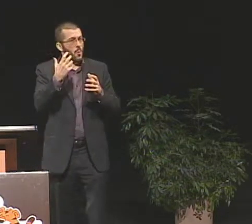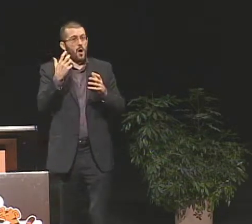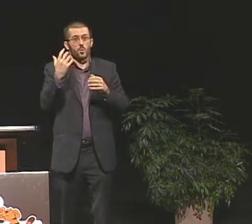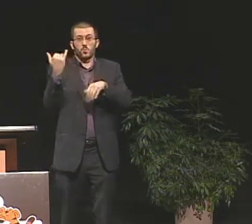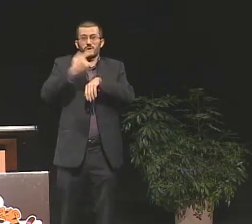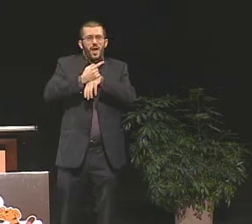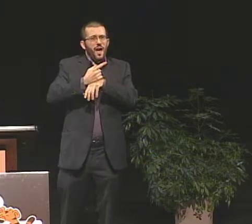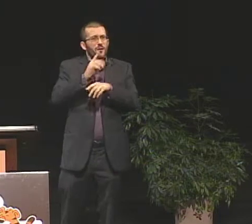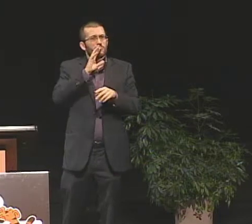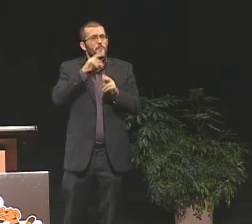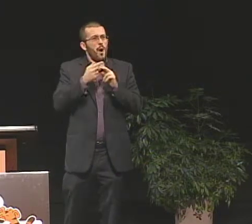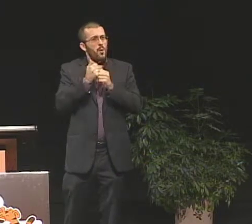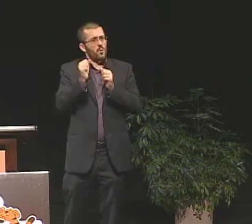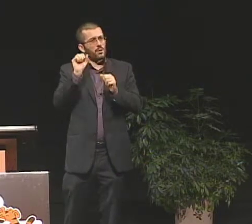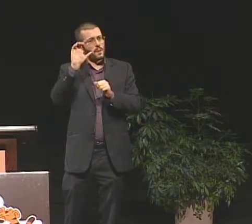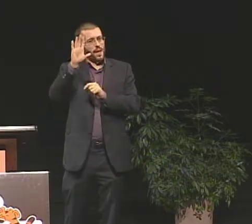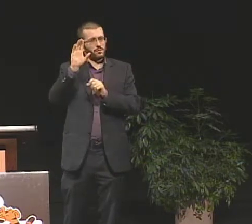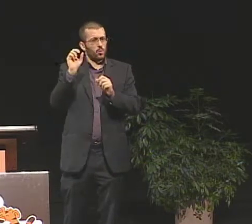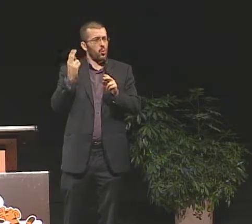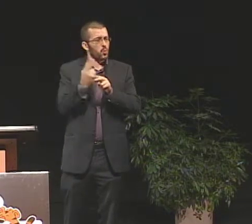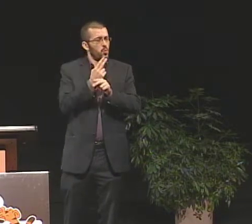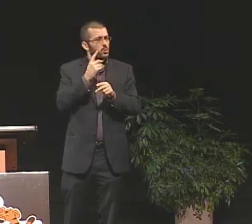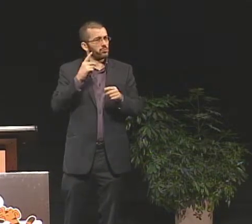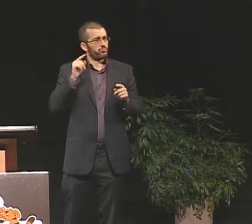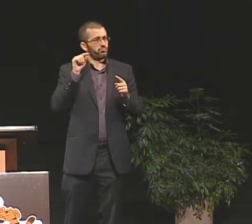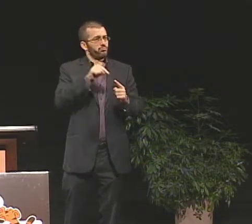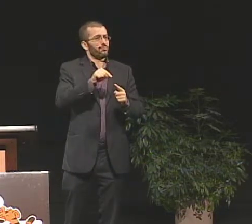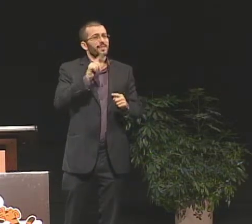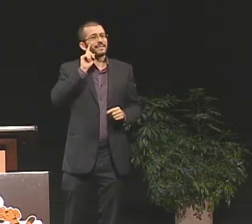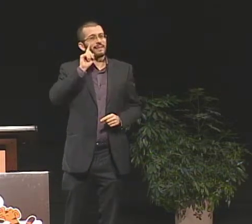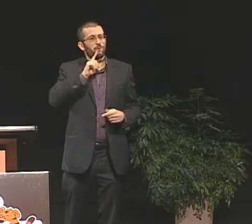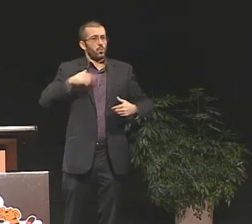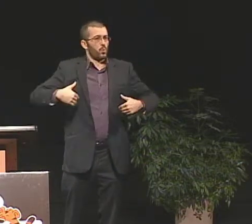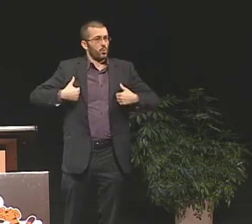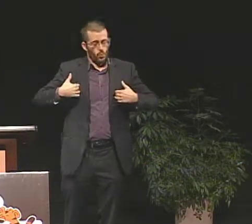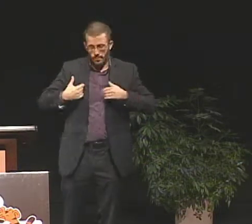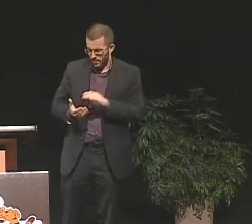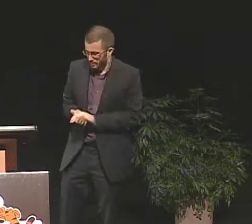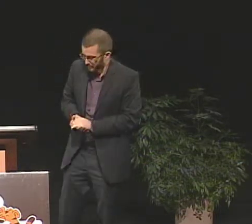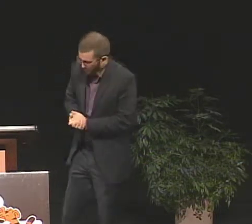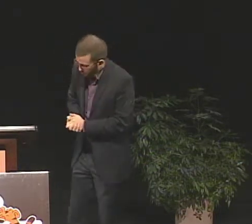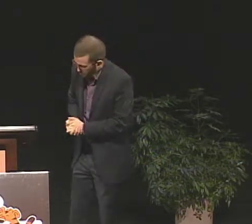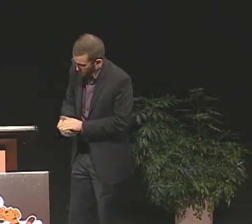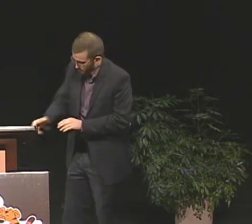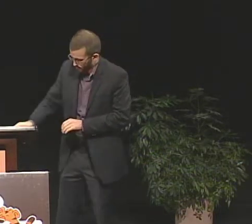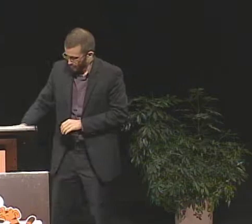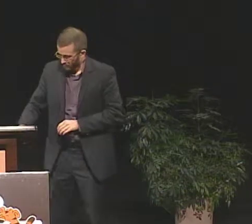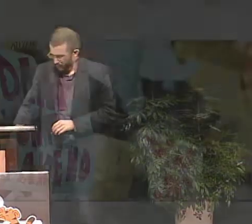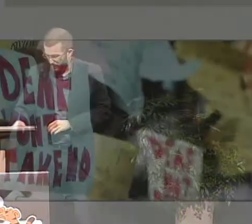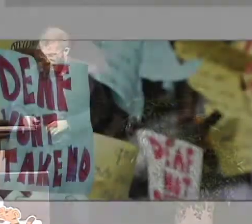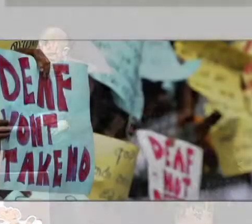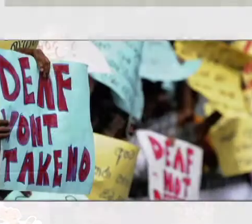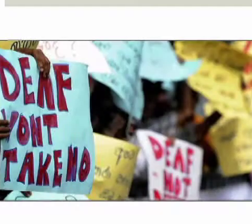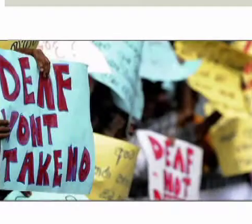And today, I want to talk about capacity building, working with young deaf people.